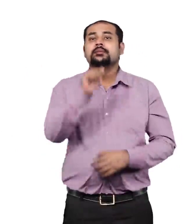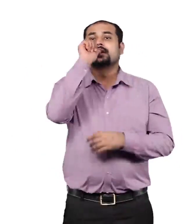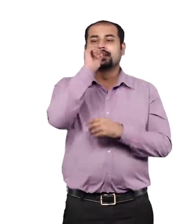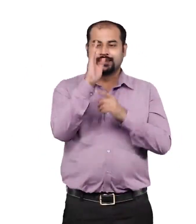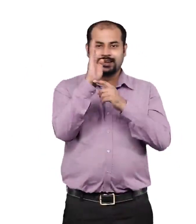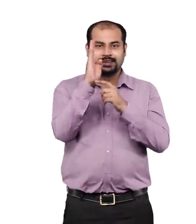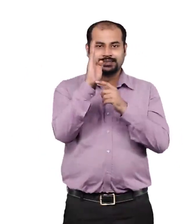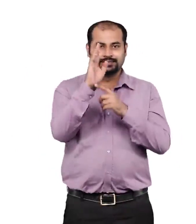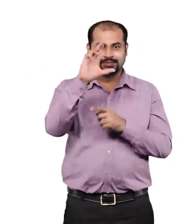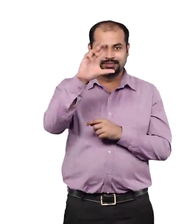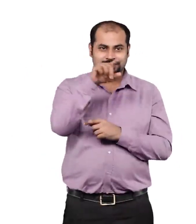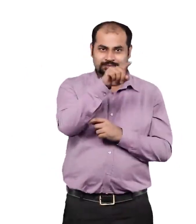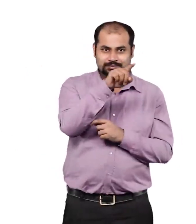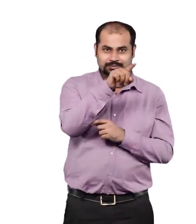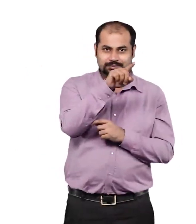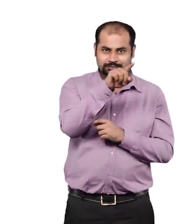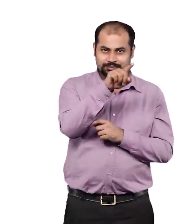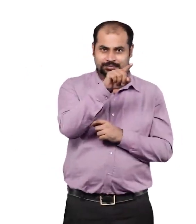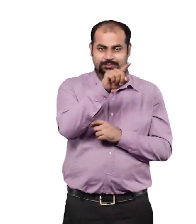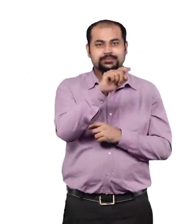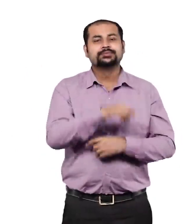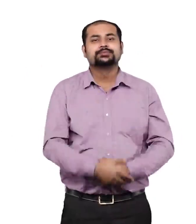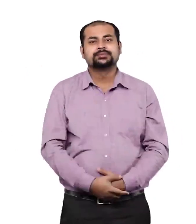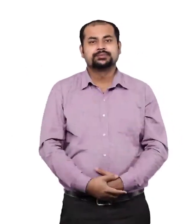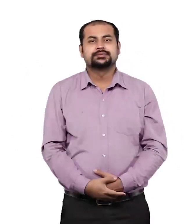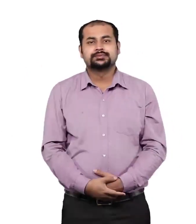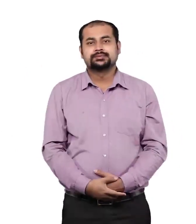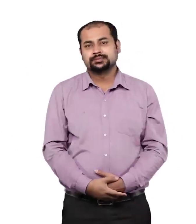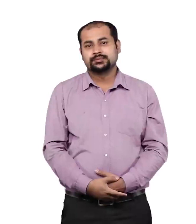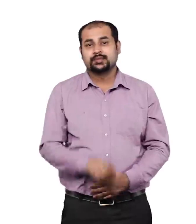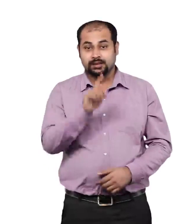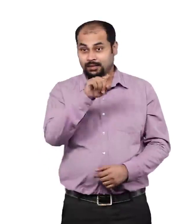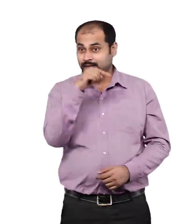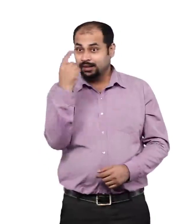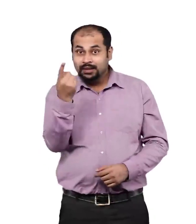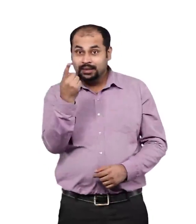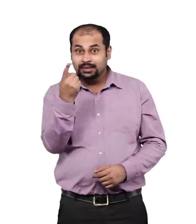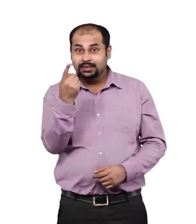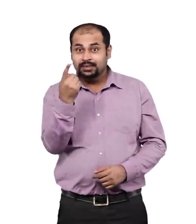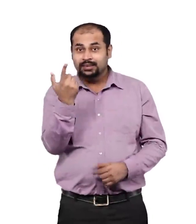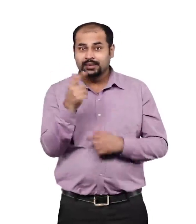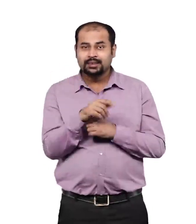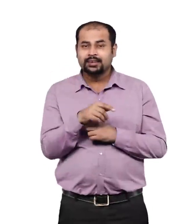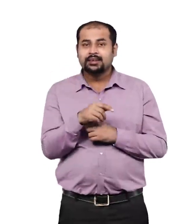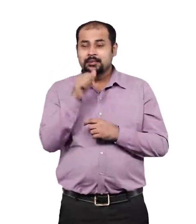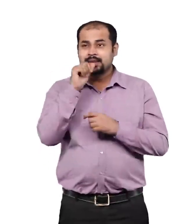Column 1, name of the thing, glass. Column 2, my guess,